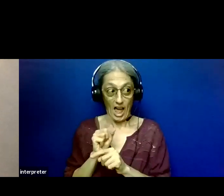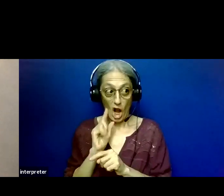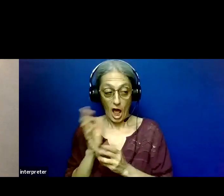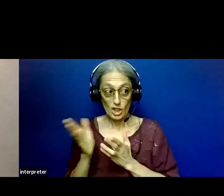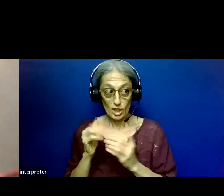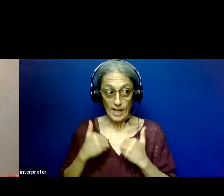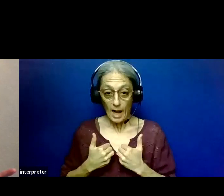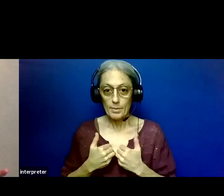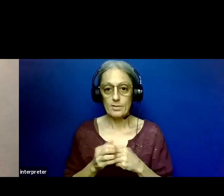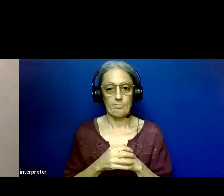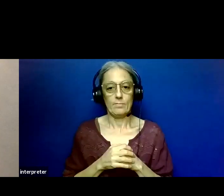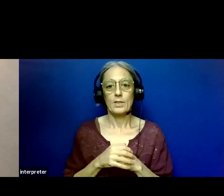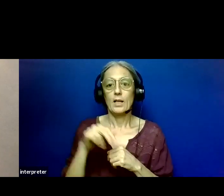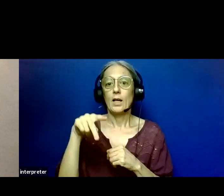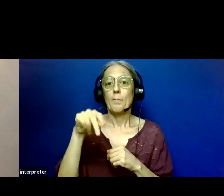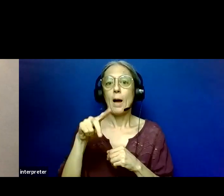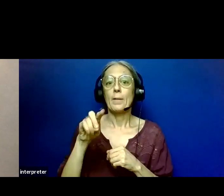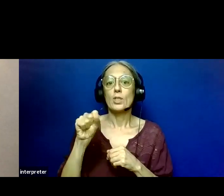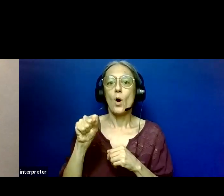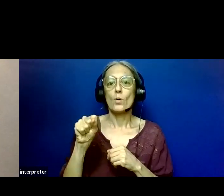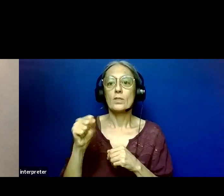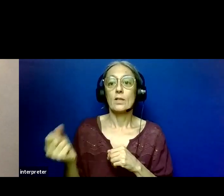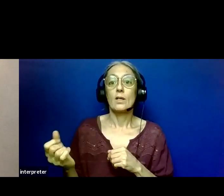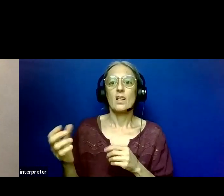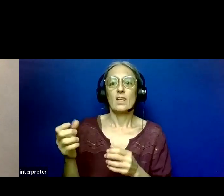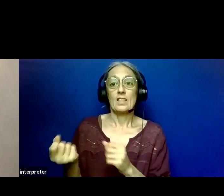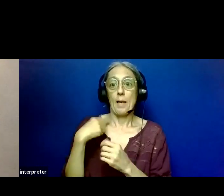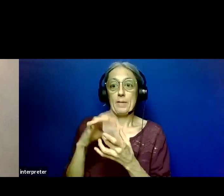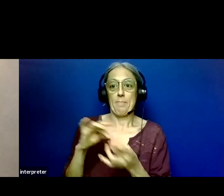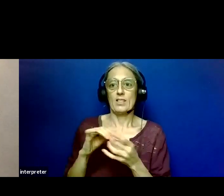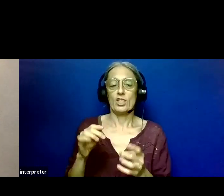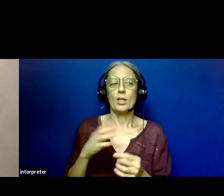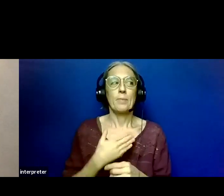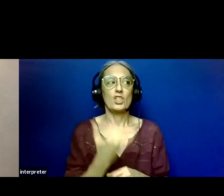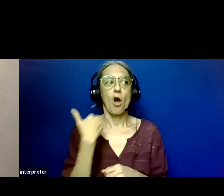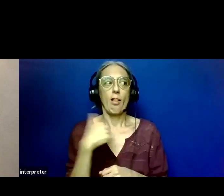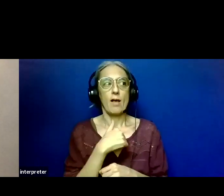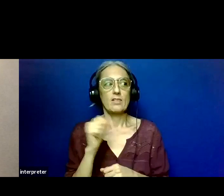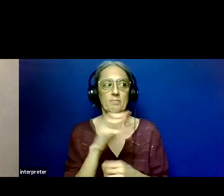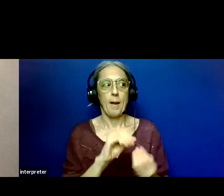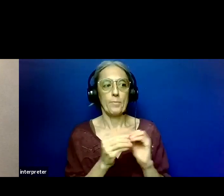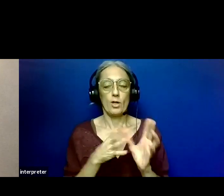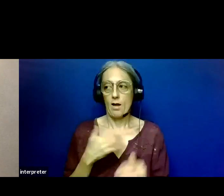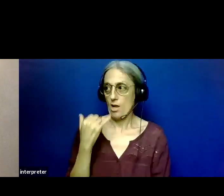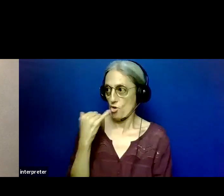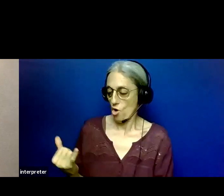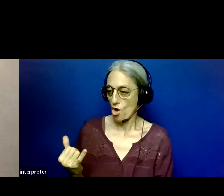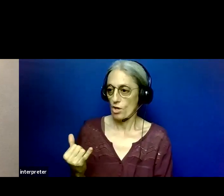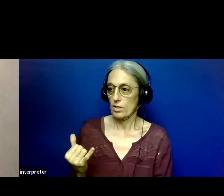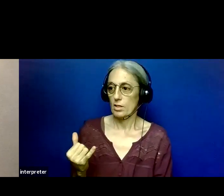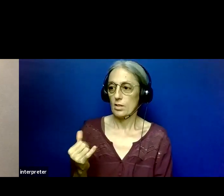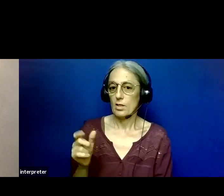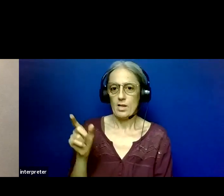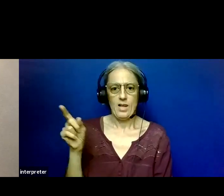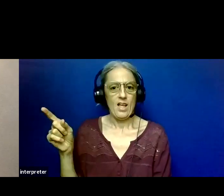Papados messaged me and said, would you please call us? Here's our number. So I did, and they said, what can we